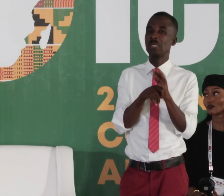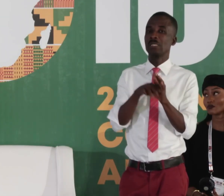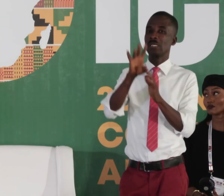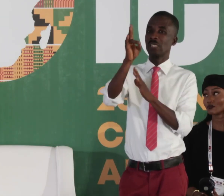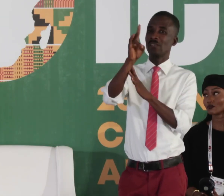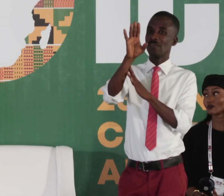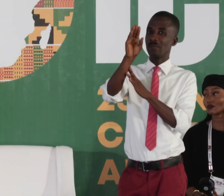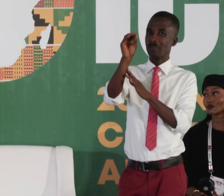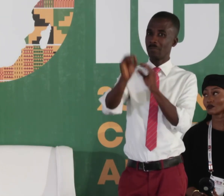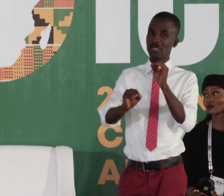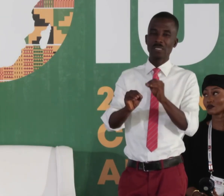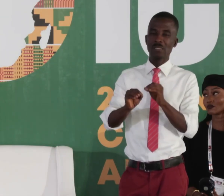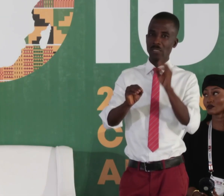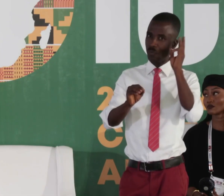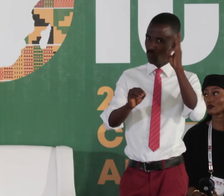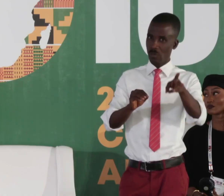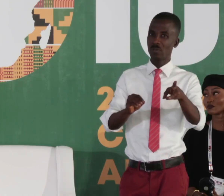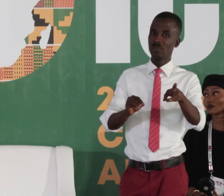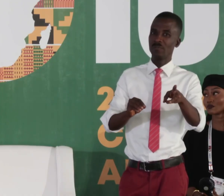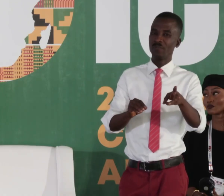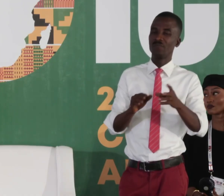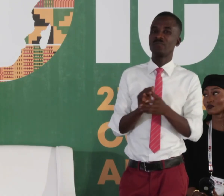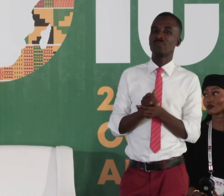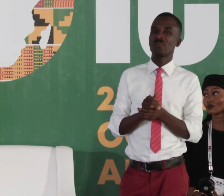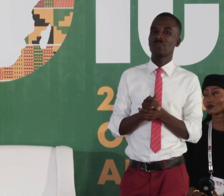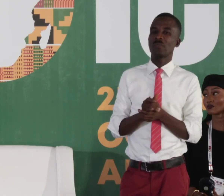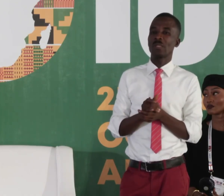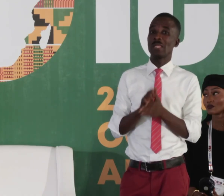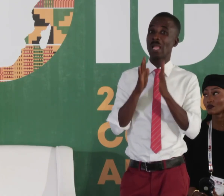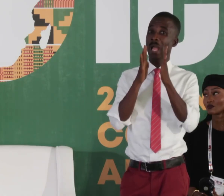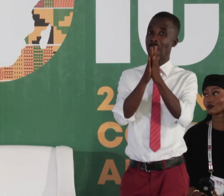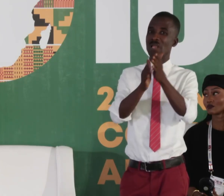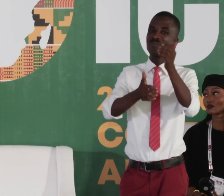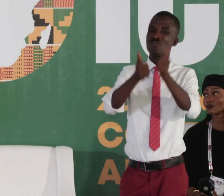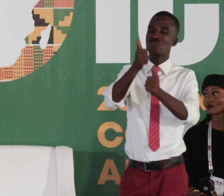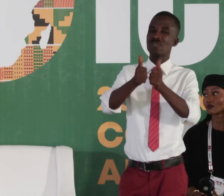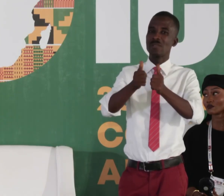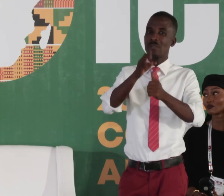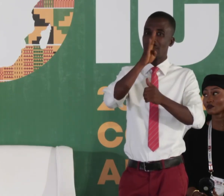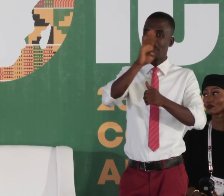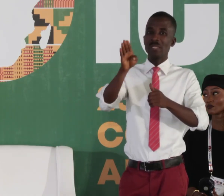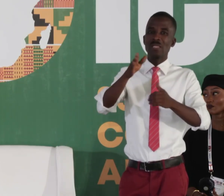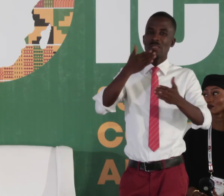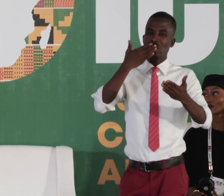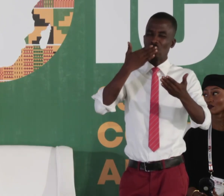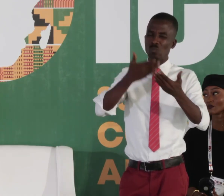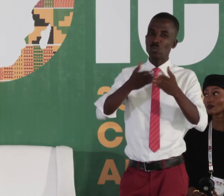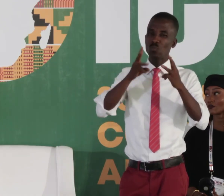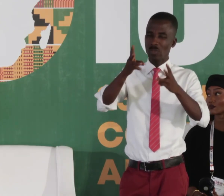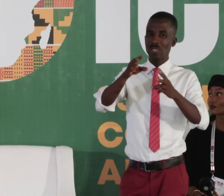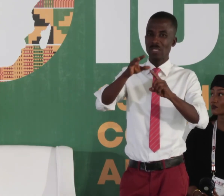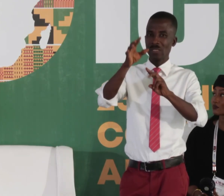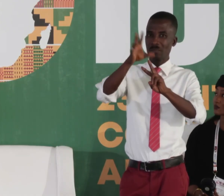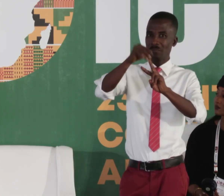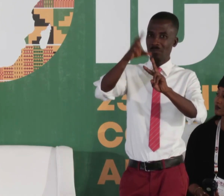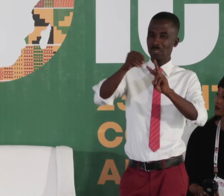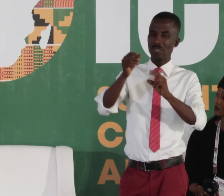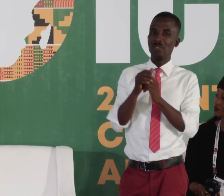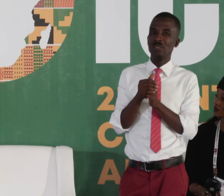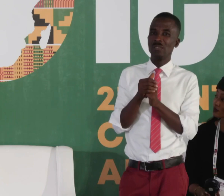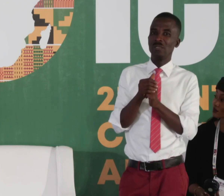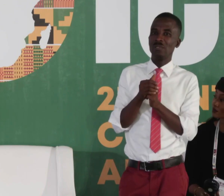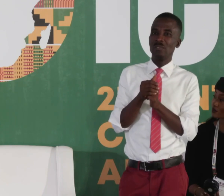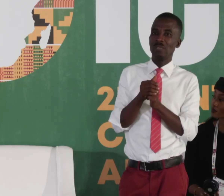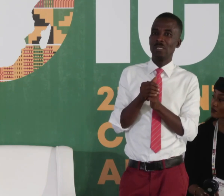75% said yes, that they will do that. And when we asked them which will be the most preferred option, almost 70% preferred